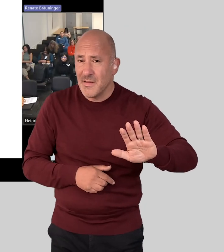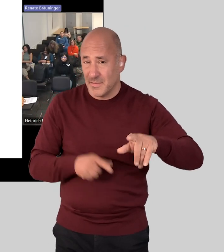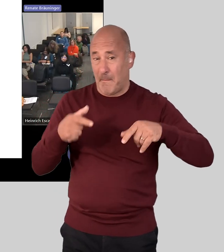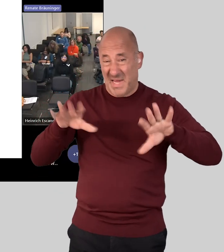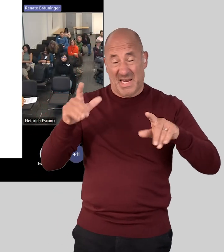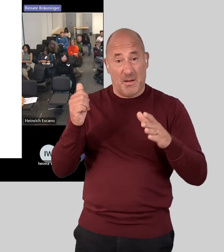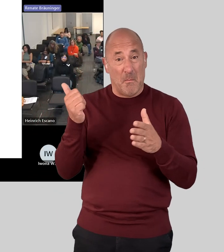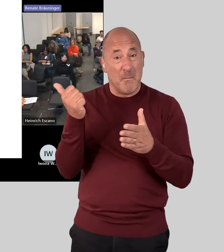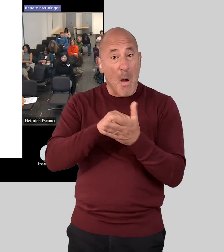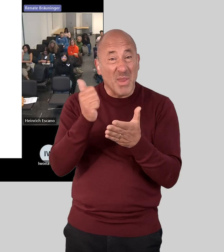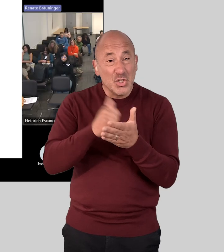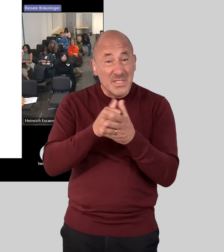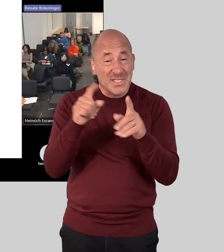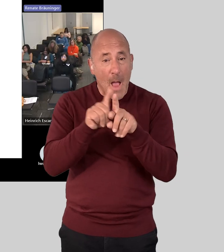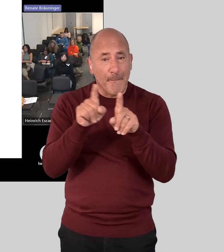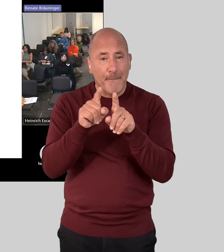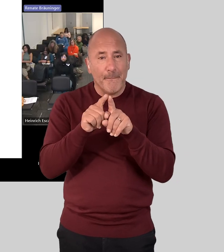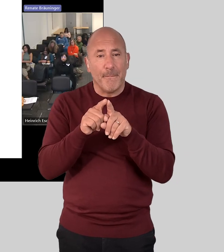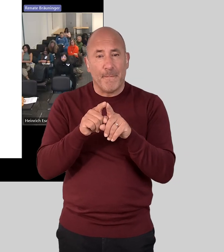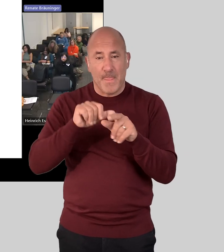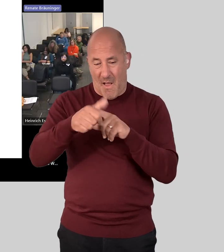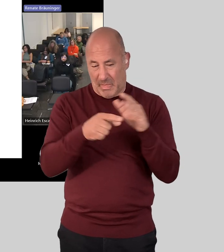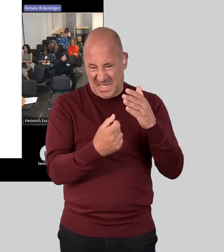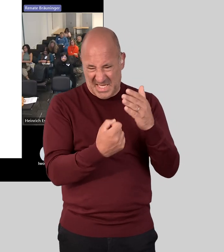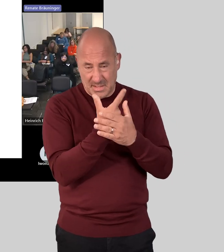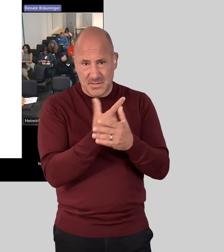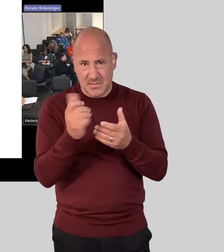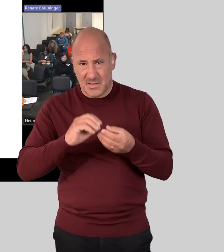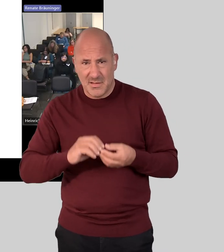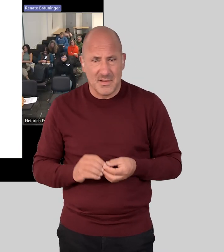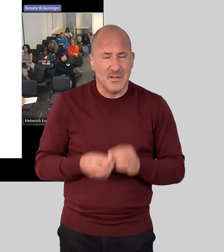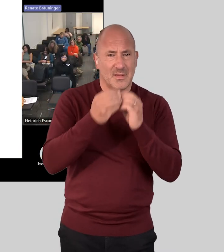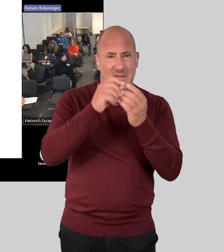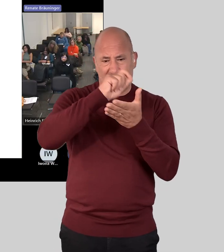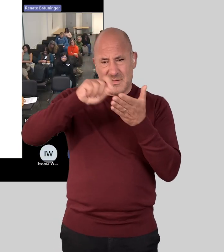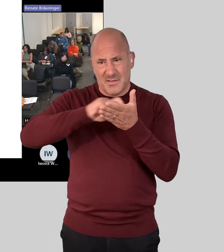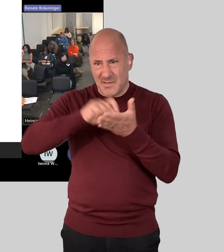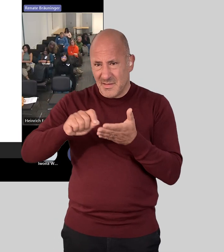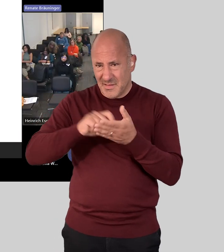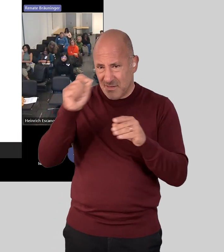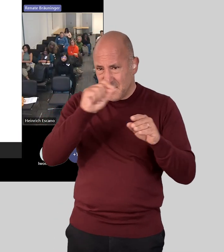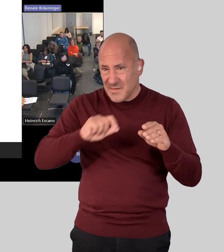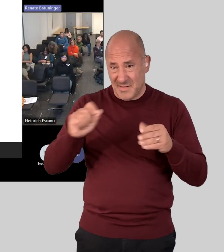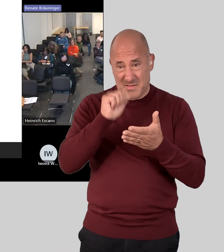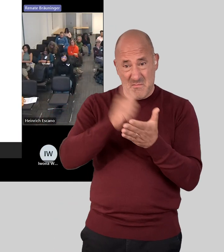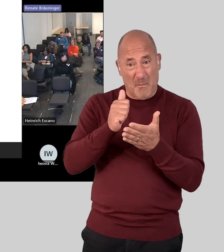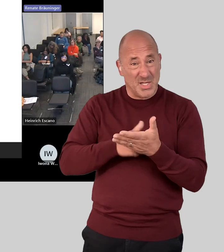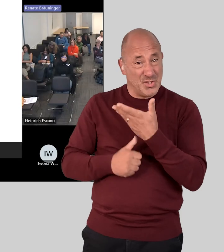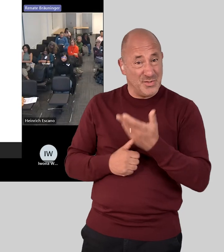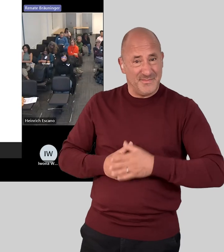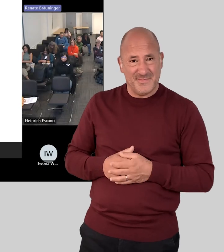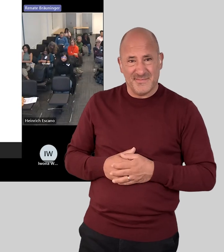the fabulous Rosas Remix project, the Kersmacher also published a series of scores right after